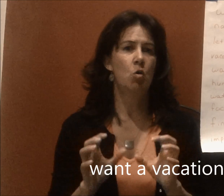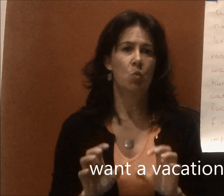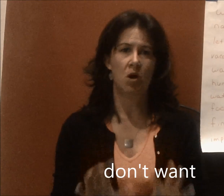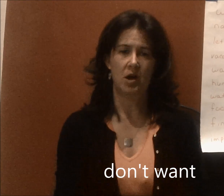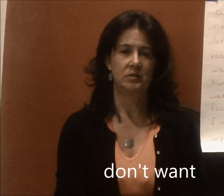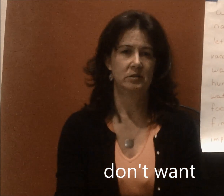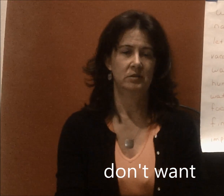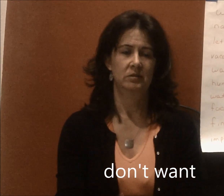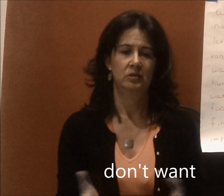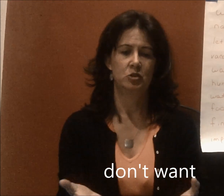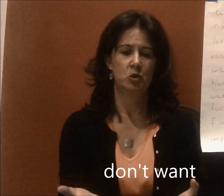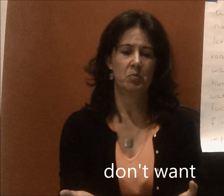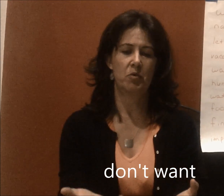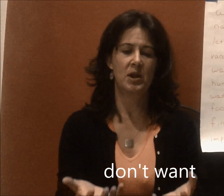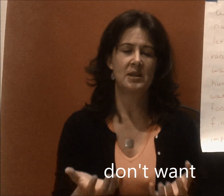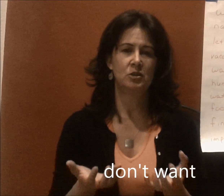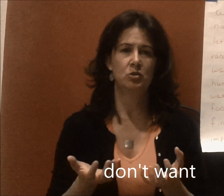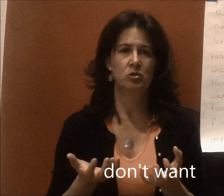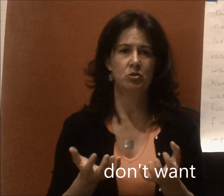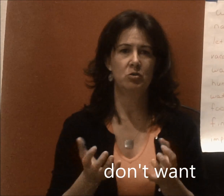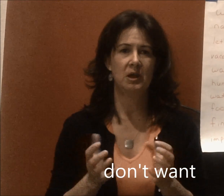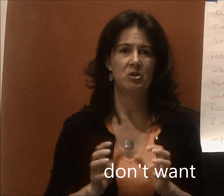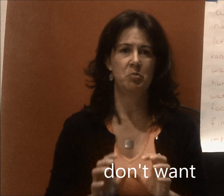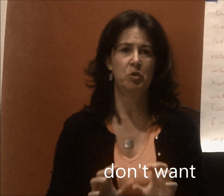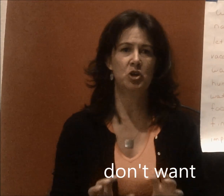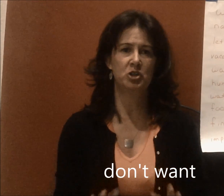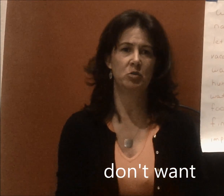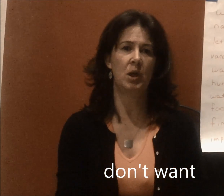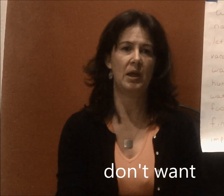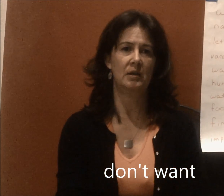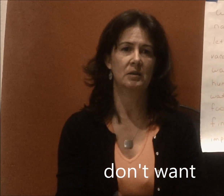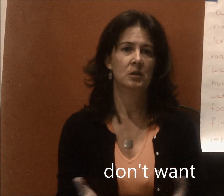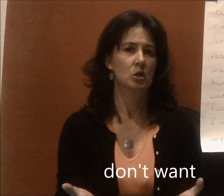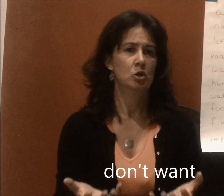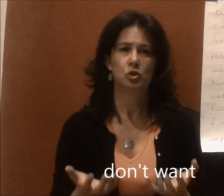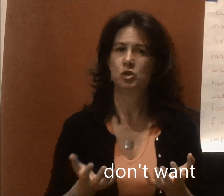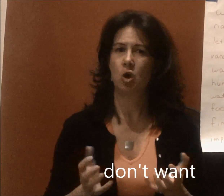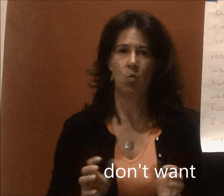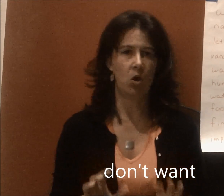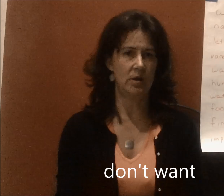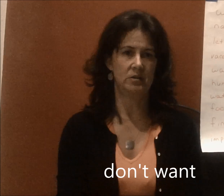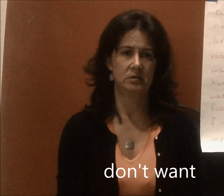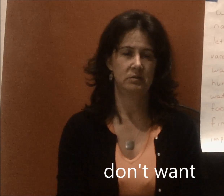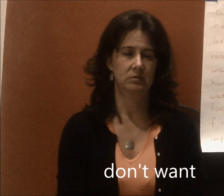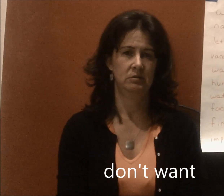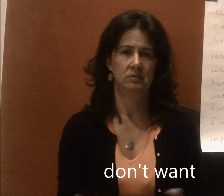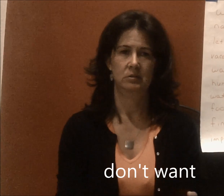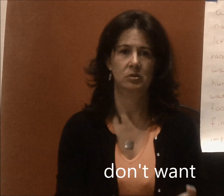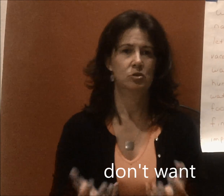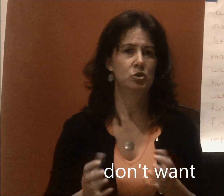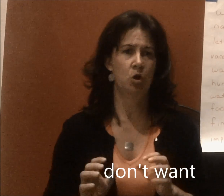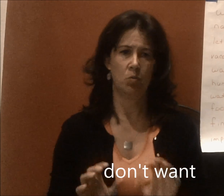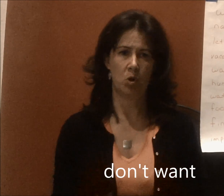Don't want. So you sort of bring it to you, and you push it away. Don't want. Don't